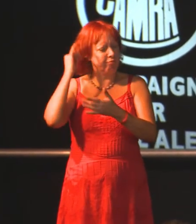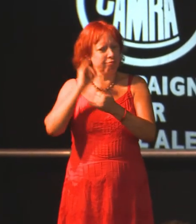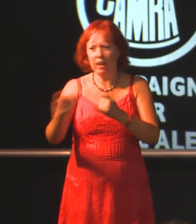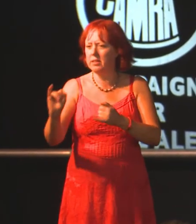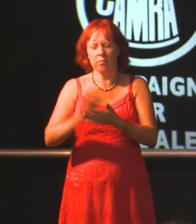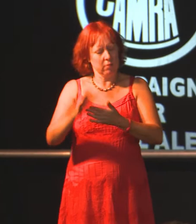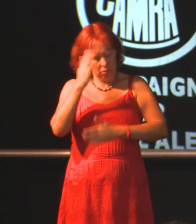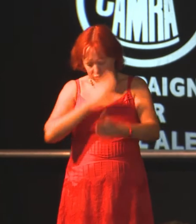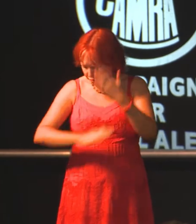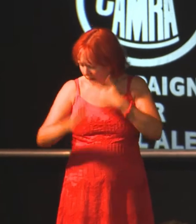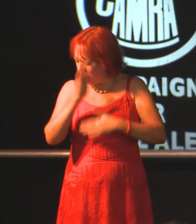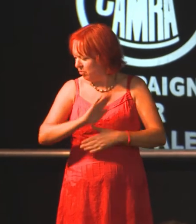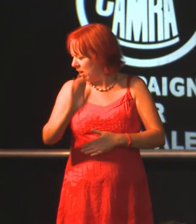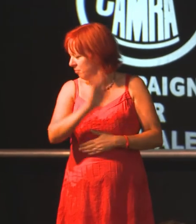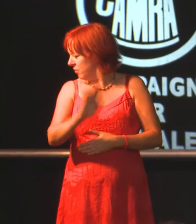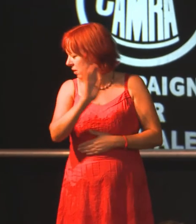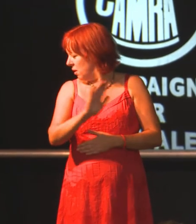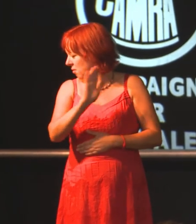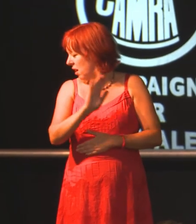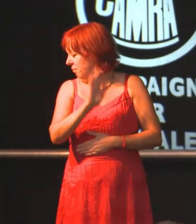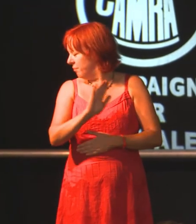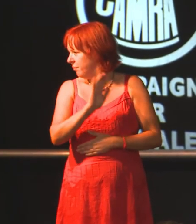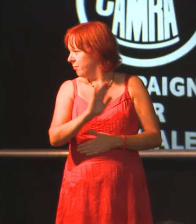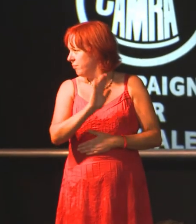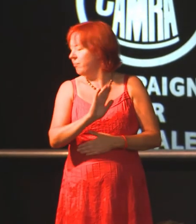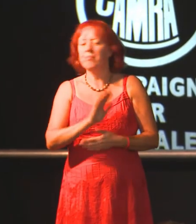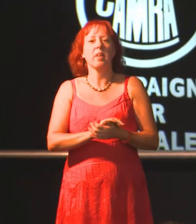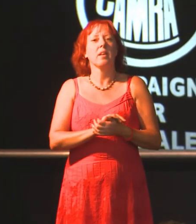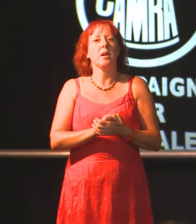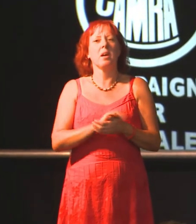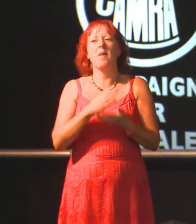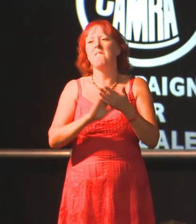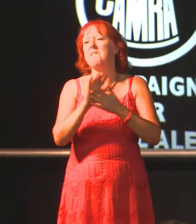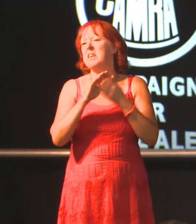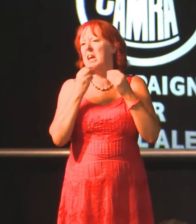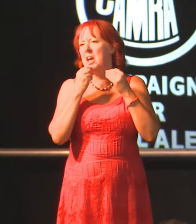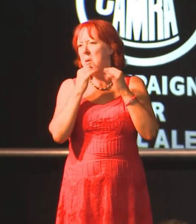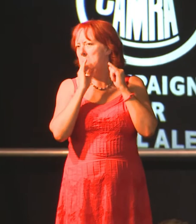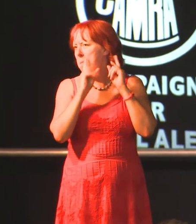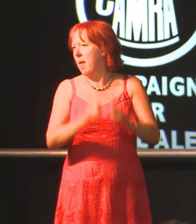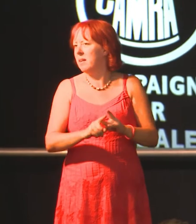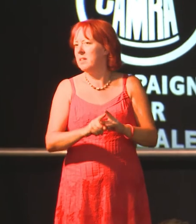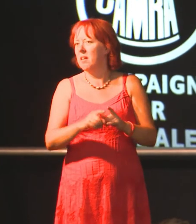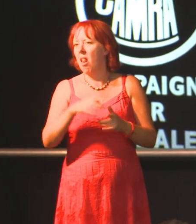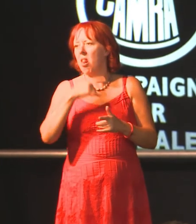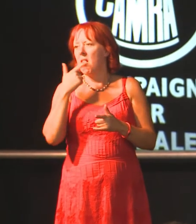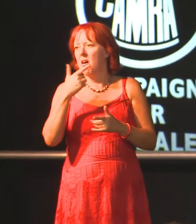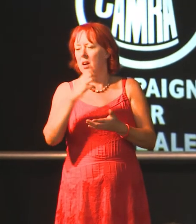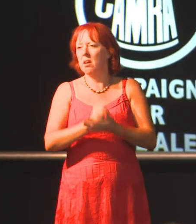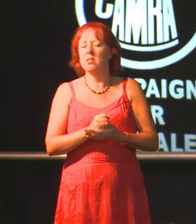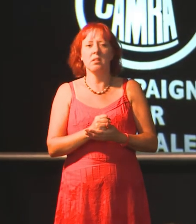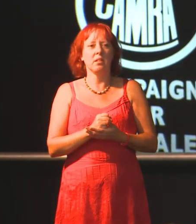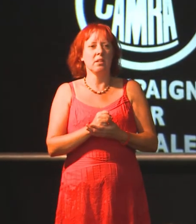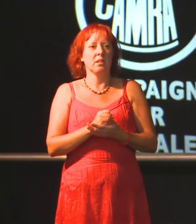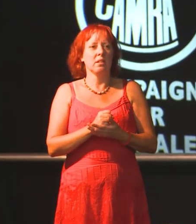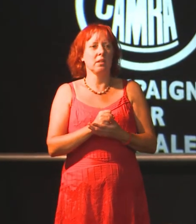disgrace, an utter disgrace, that Locog chose a fizzy, bland, foreign lager to be the official